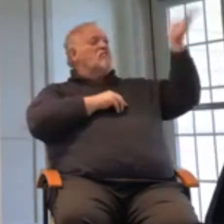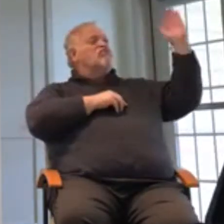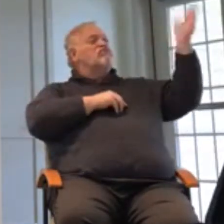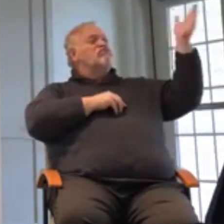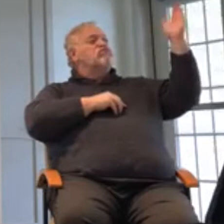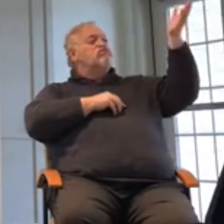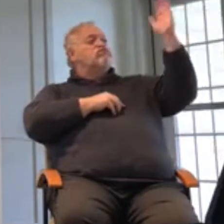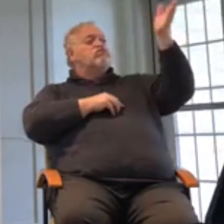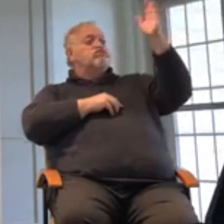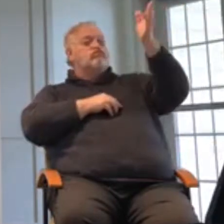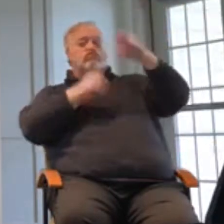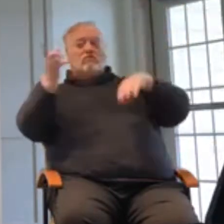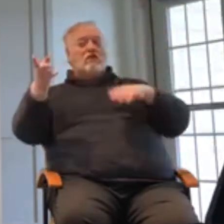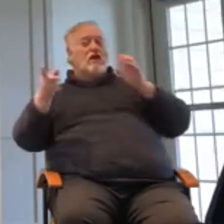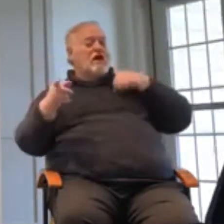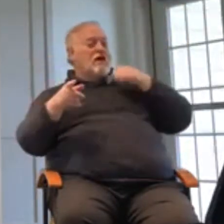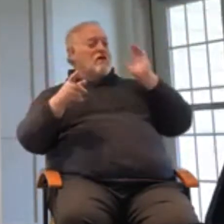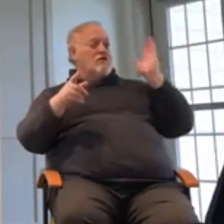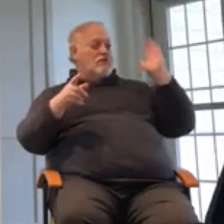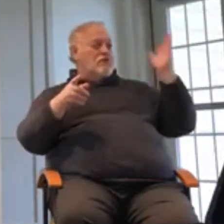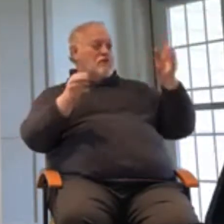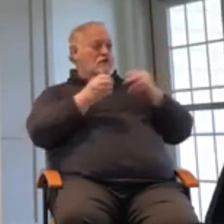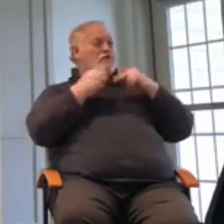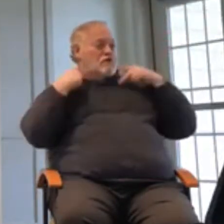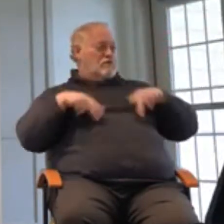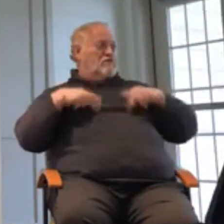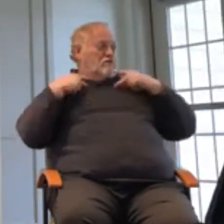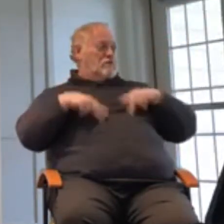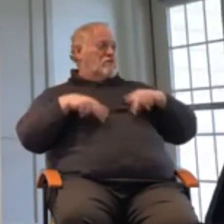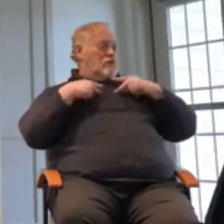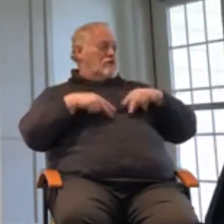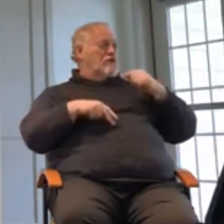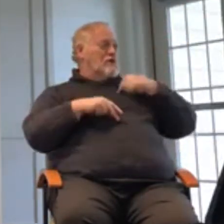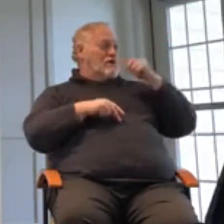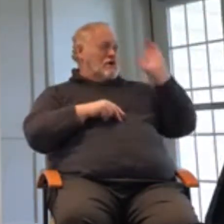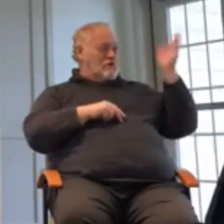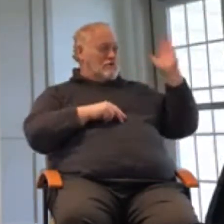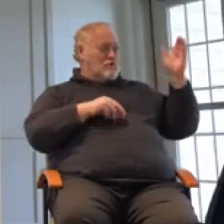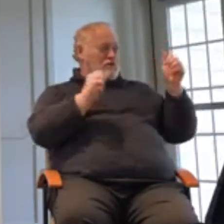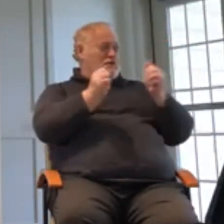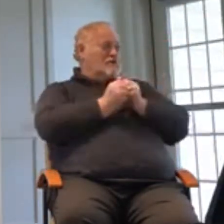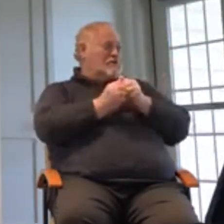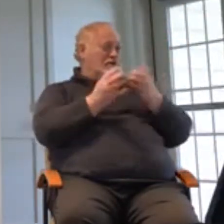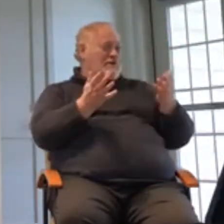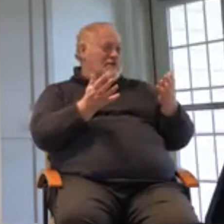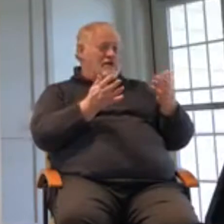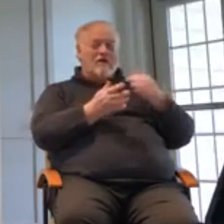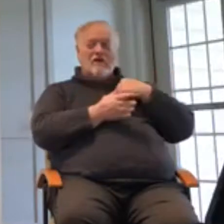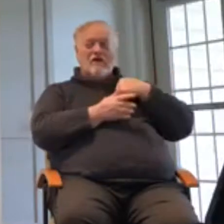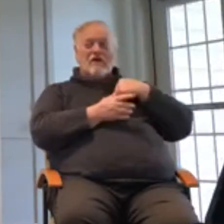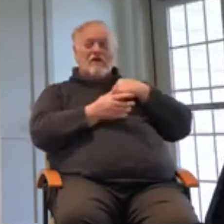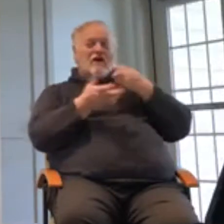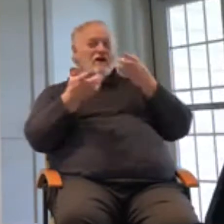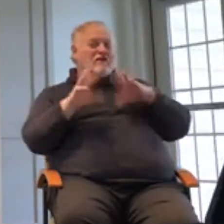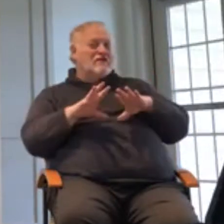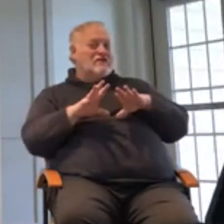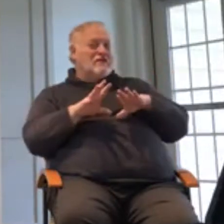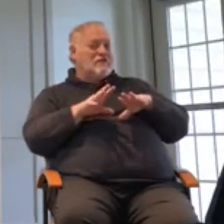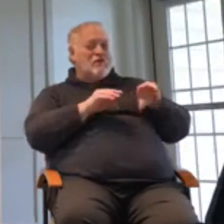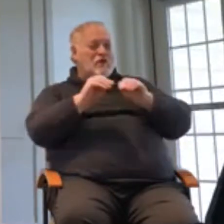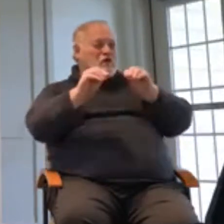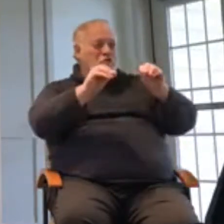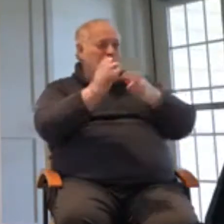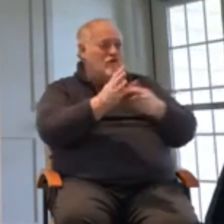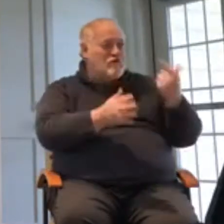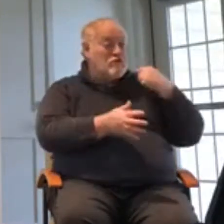with pneumonia. I've preached with all kind of ailments and illnesses, and I mean, I just didn't feel like moving this morning. And guess what? I'm all excited, ready to go